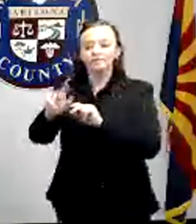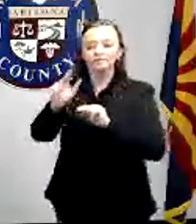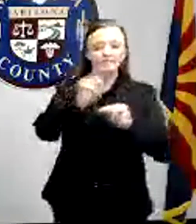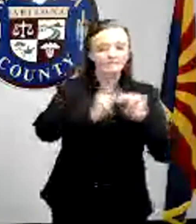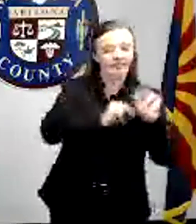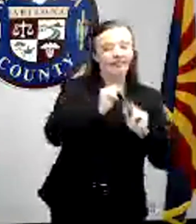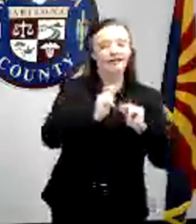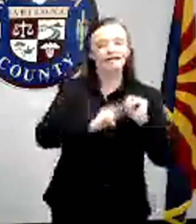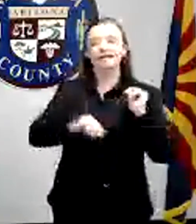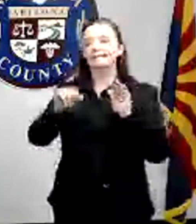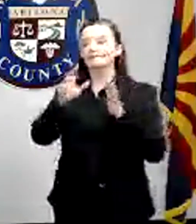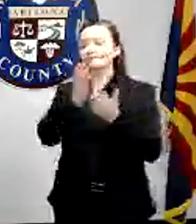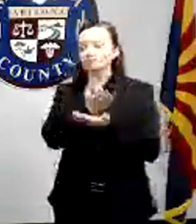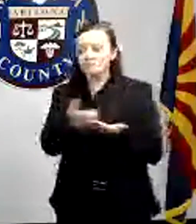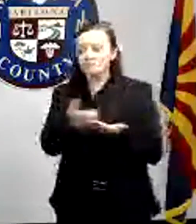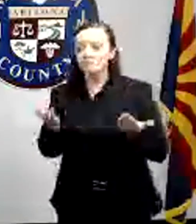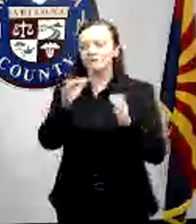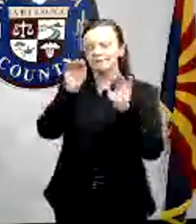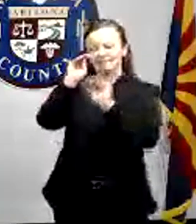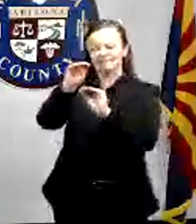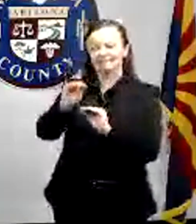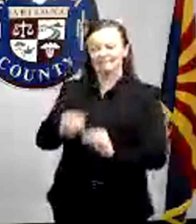so many sources in public health.